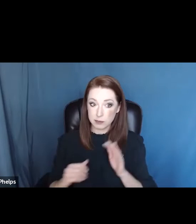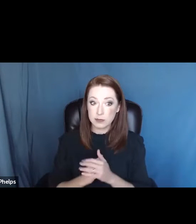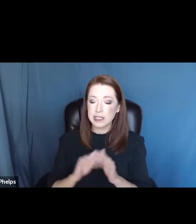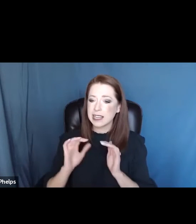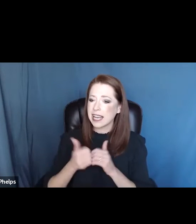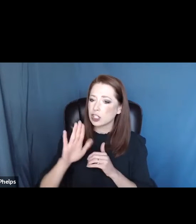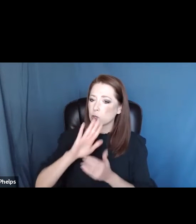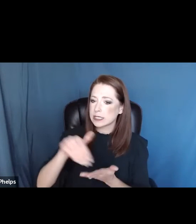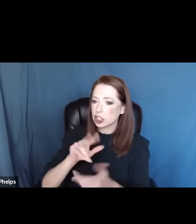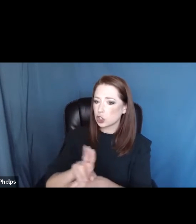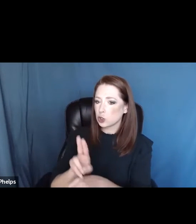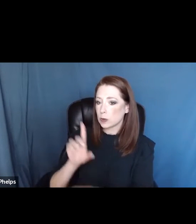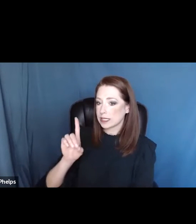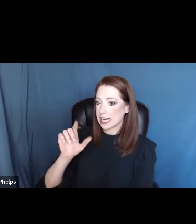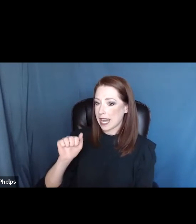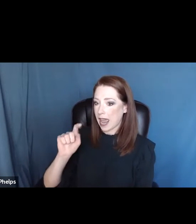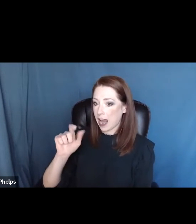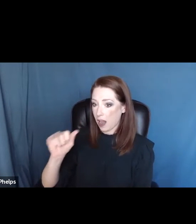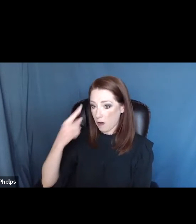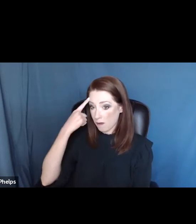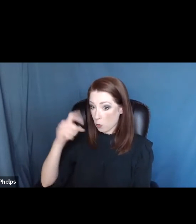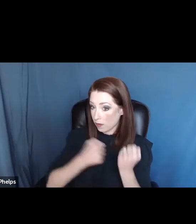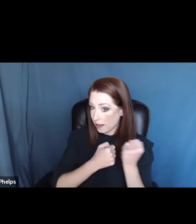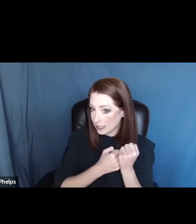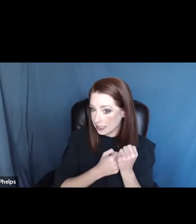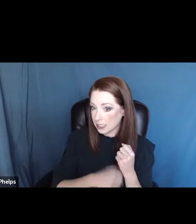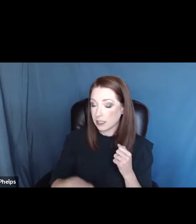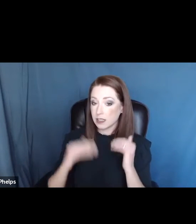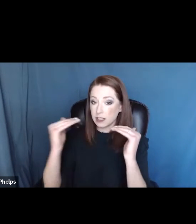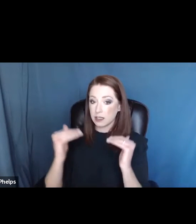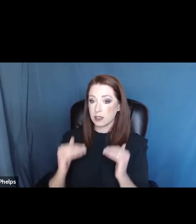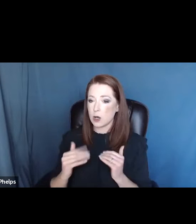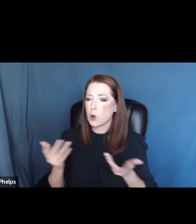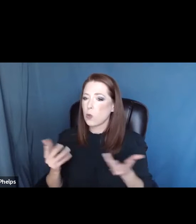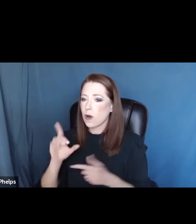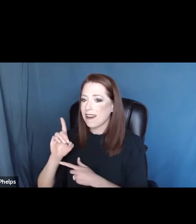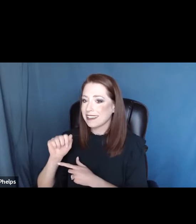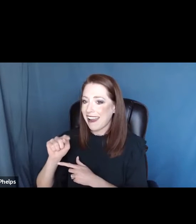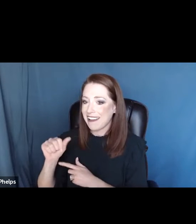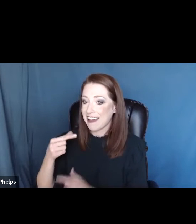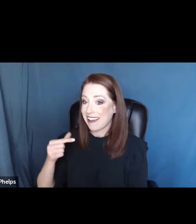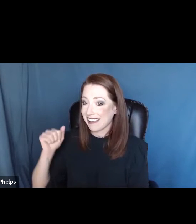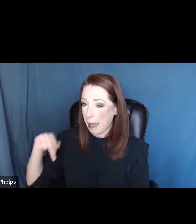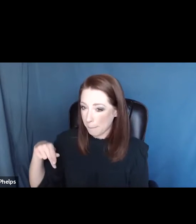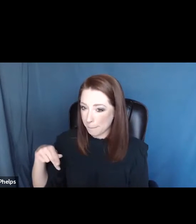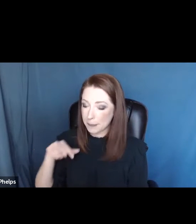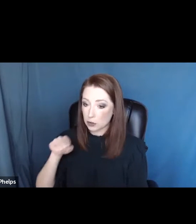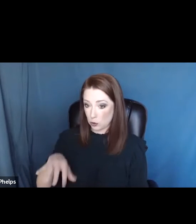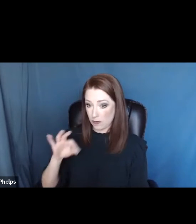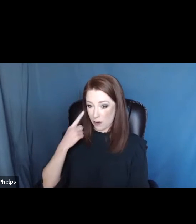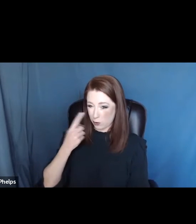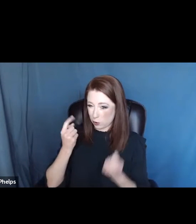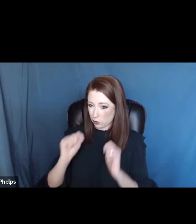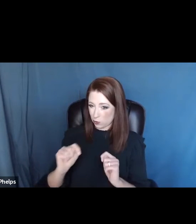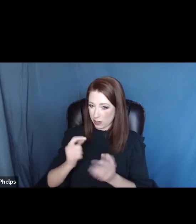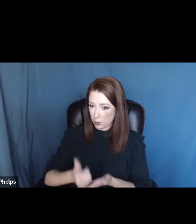center use data for advocacy? What data gaps have you encountered in trying to advocate for the needs of the community? And I think